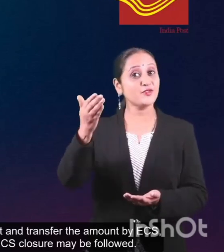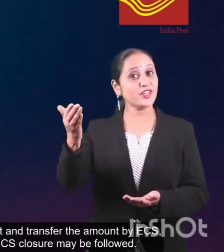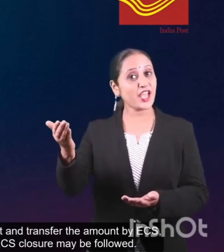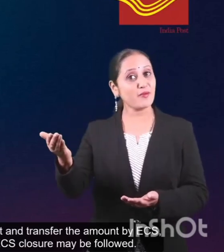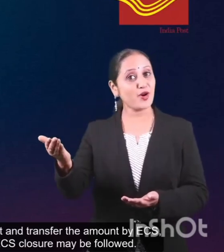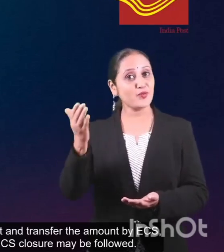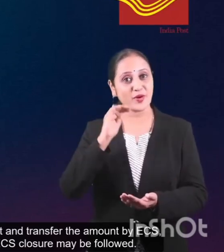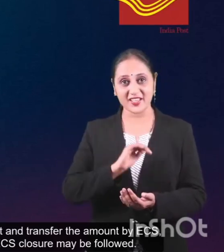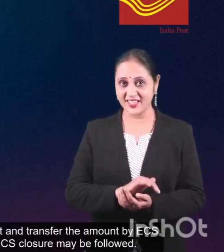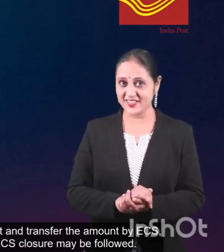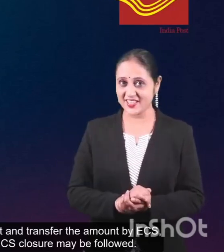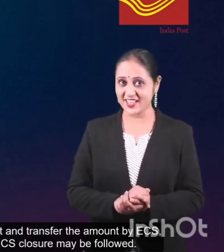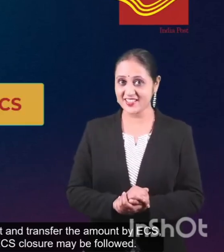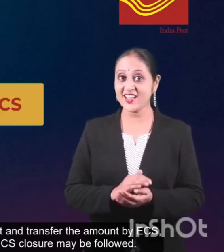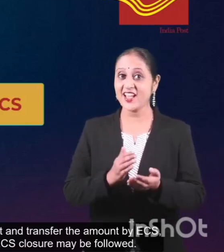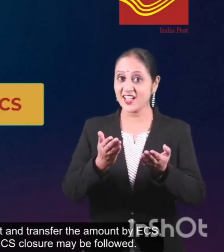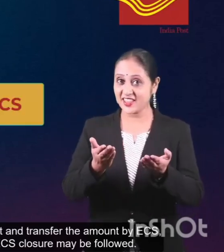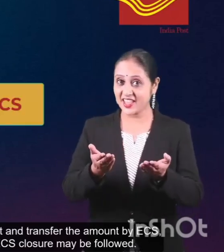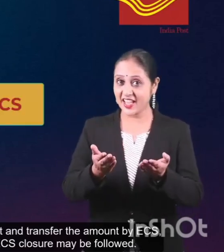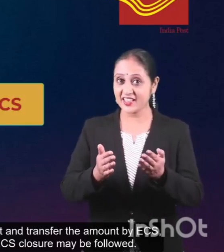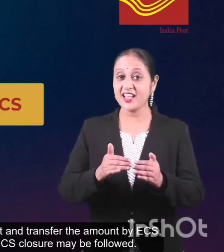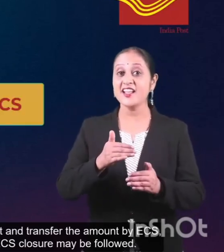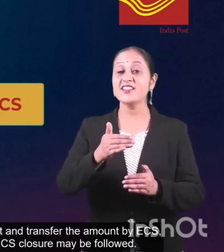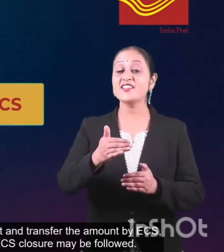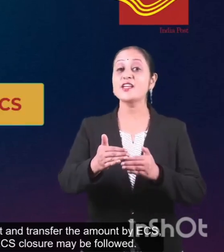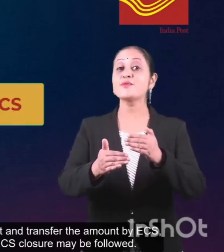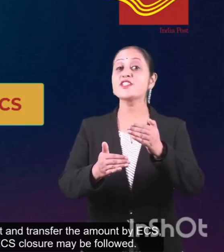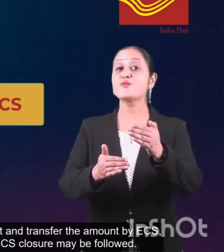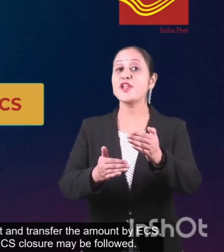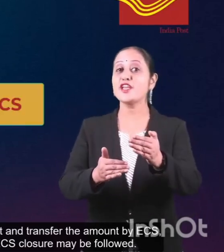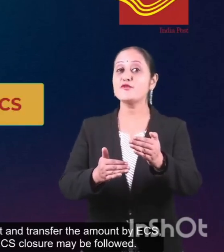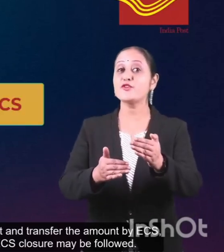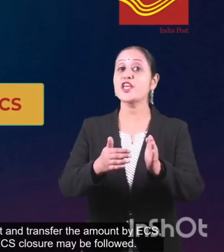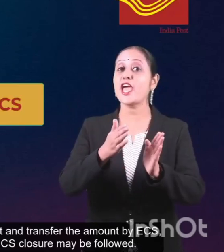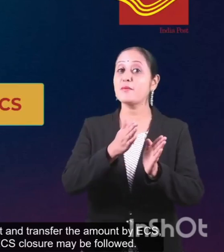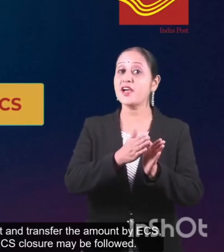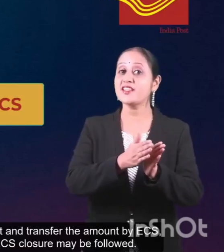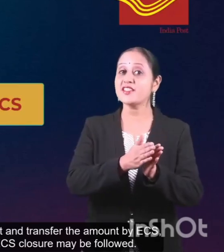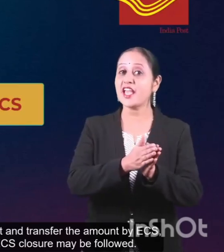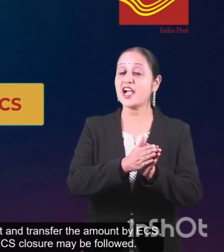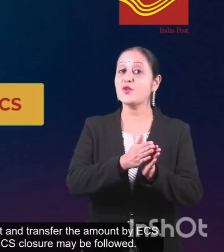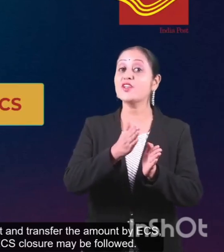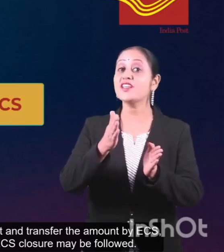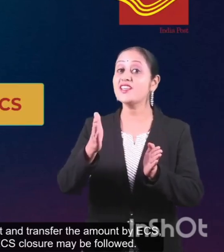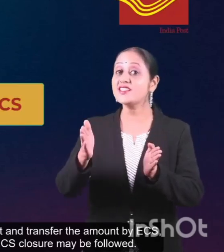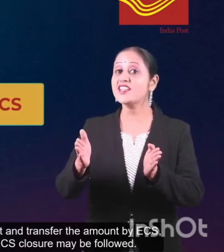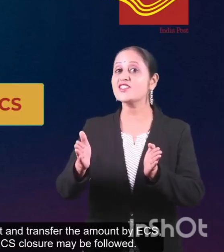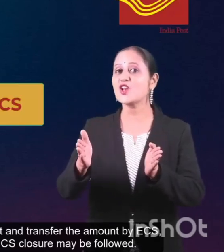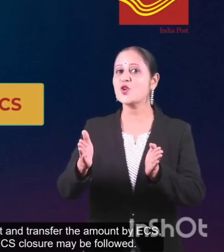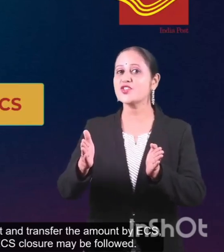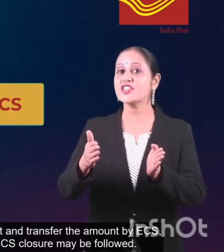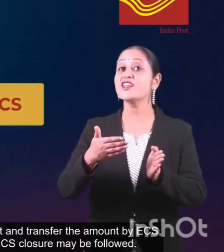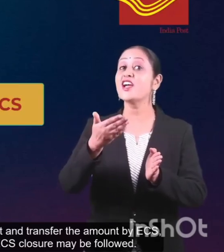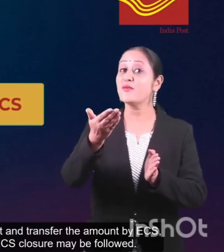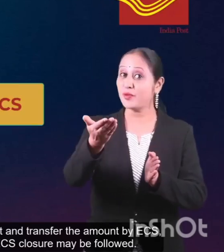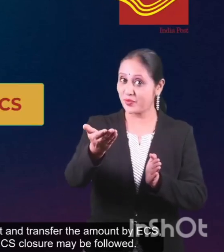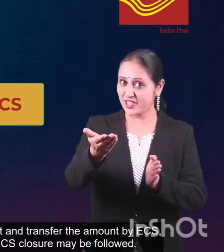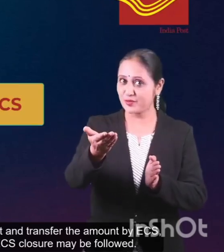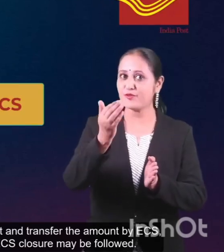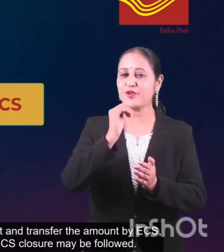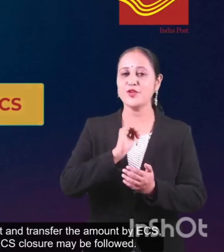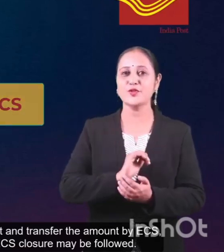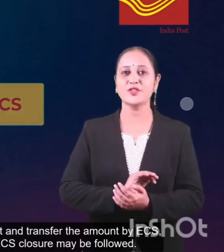the account and transfer the amount by ECS, then the steps explained for the MIS account